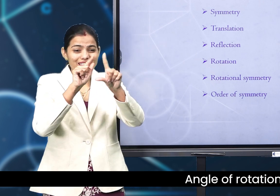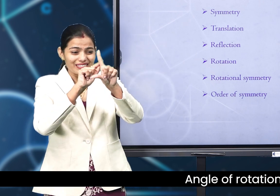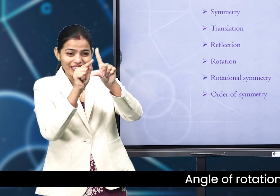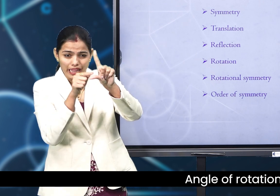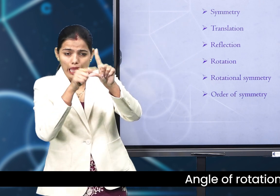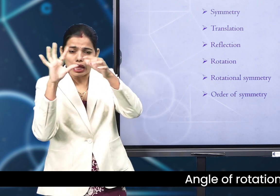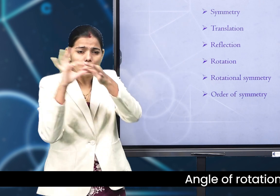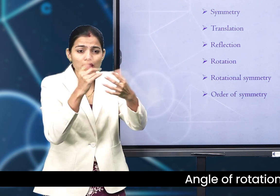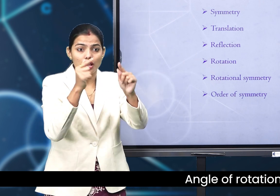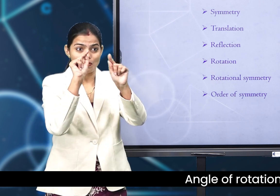angle of rotation,